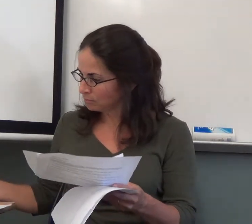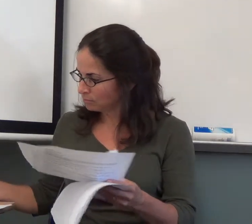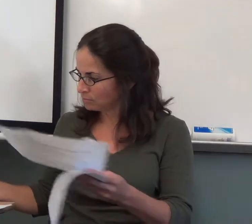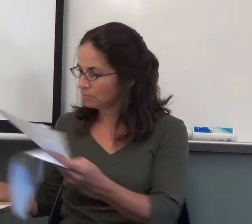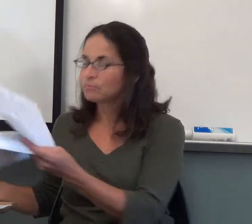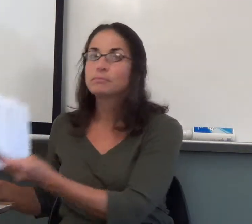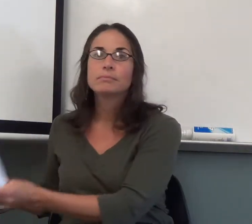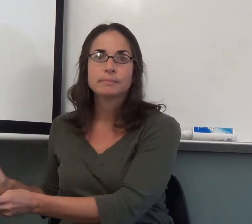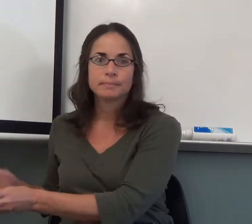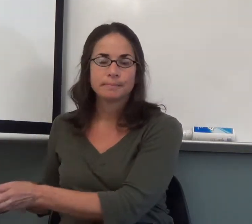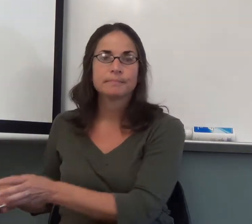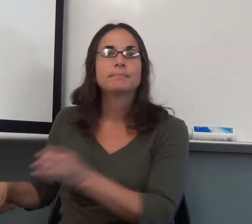has been